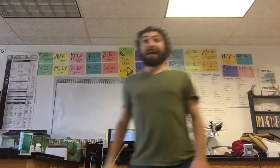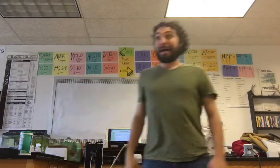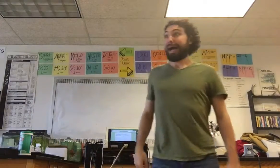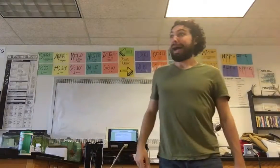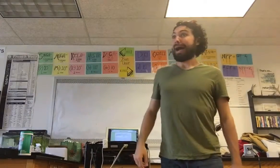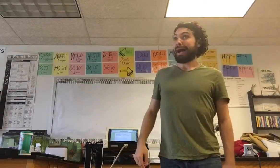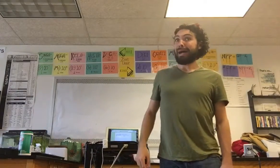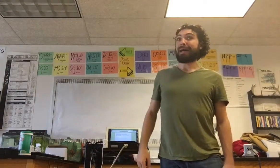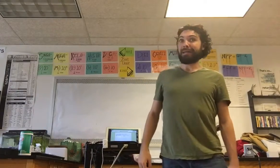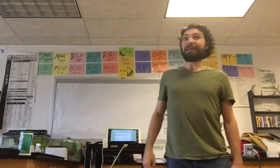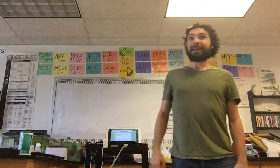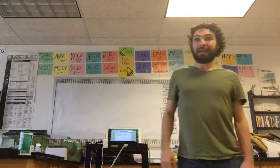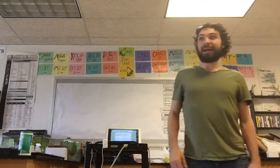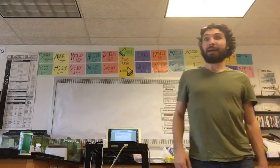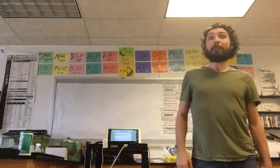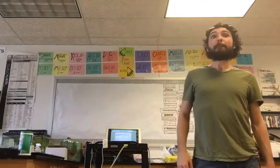Is that man? This is me.